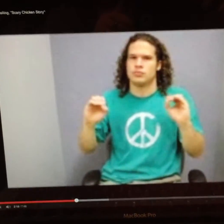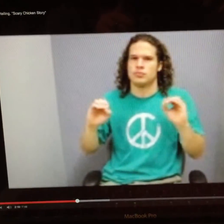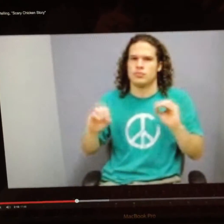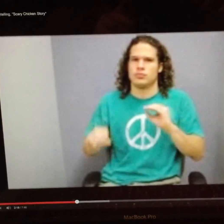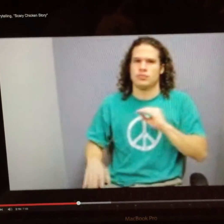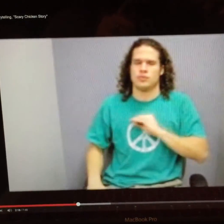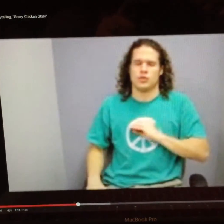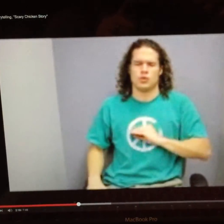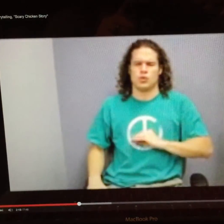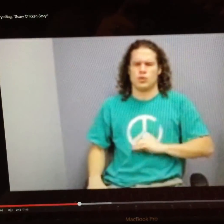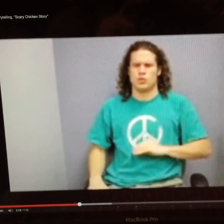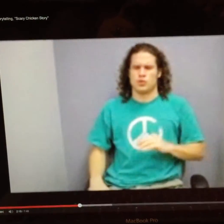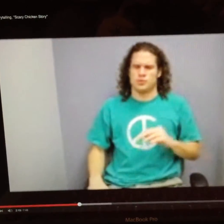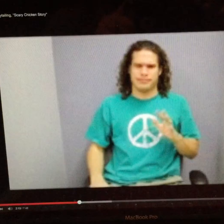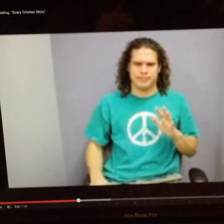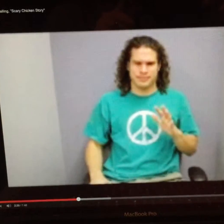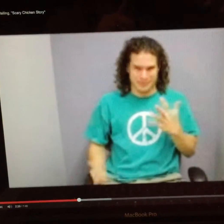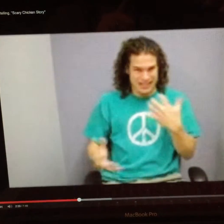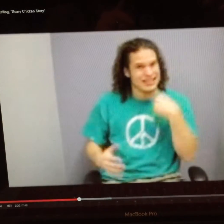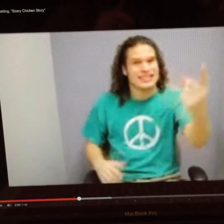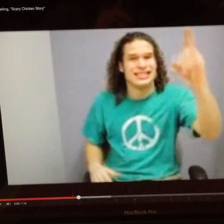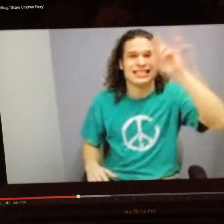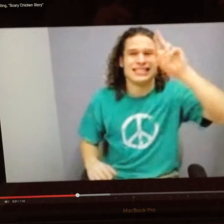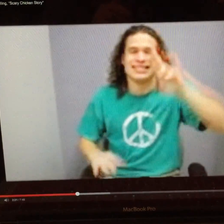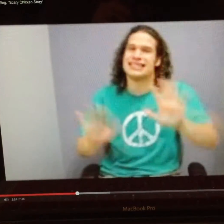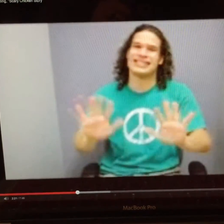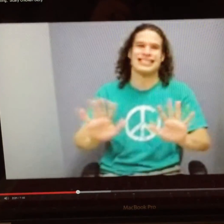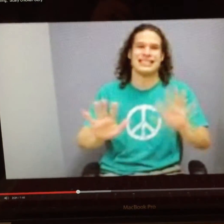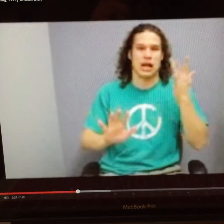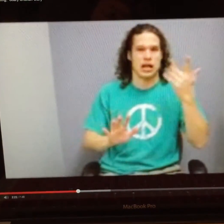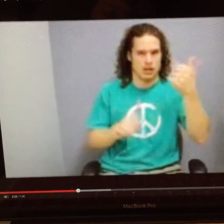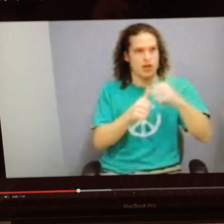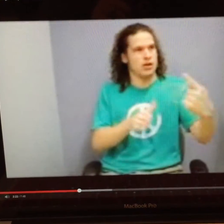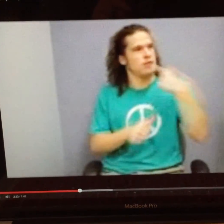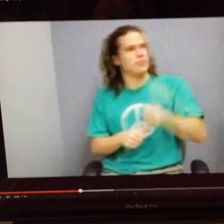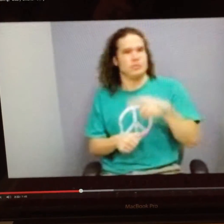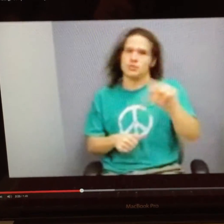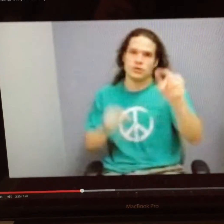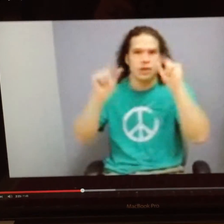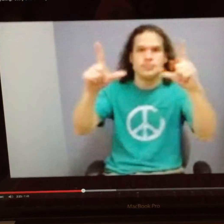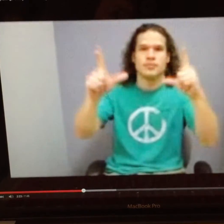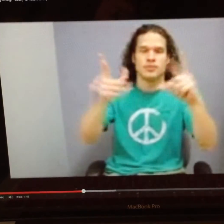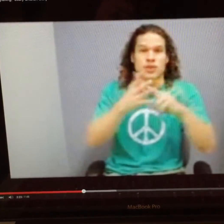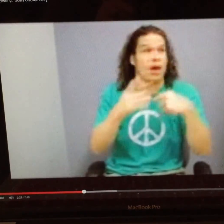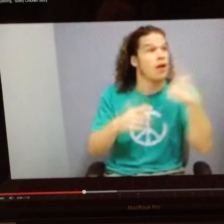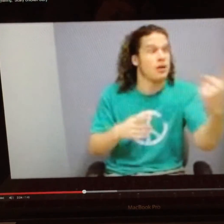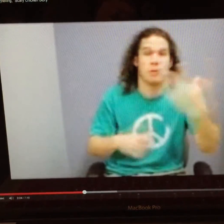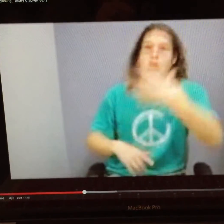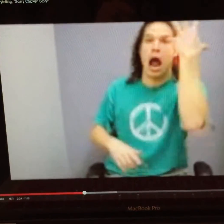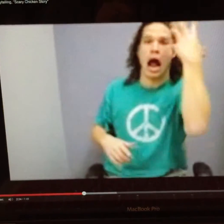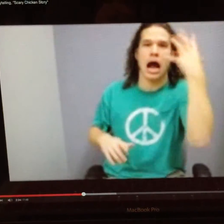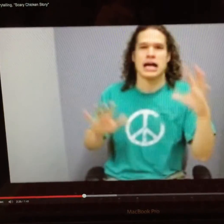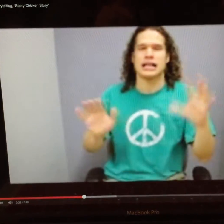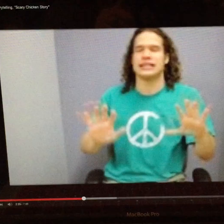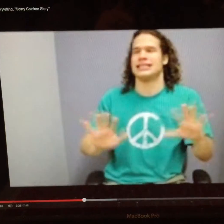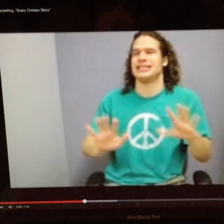So the next morning, they were gone. So she decided not to tell her uncle because her uncle told her not to get